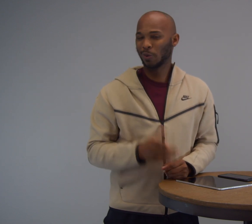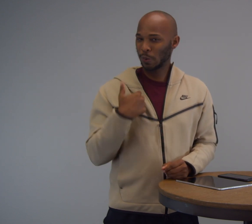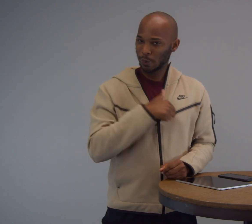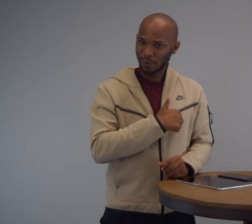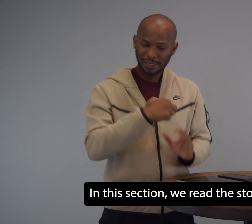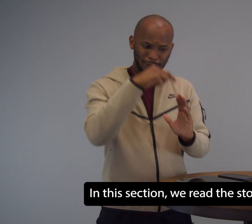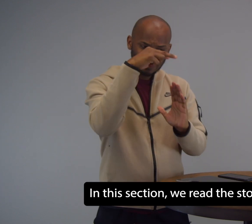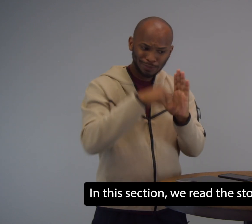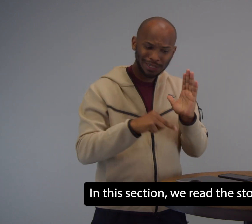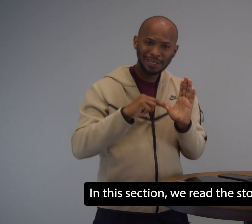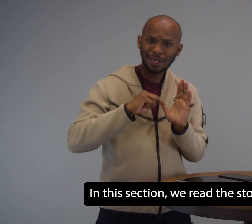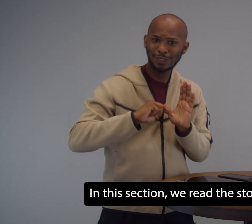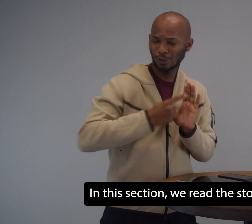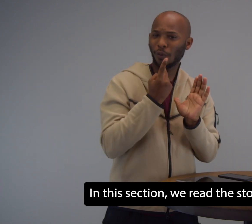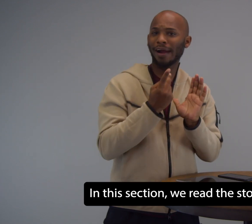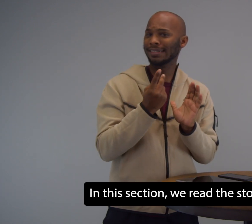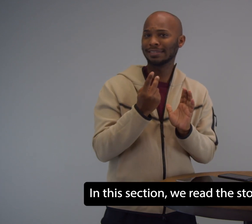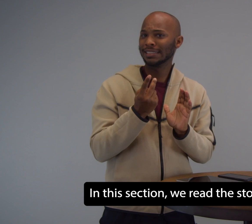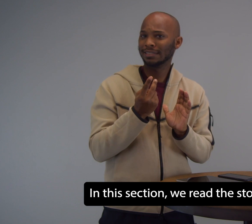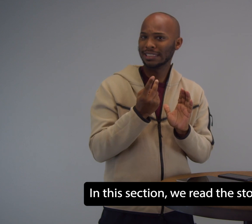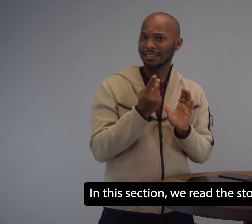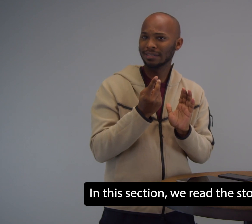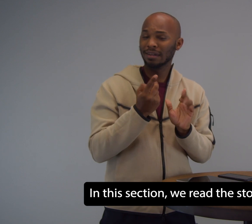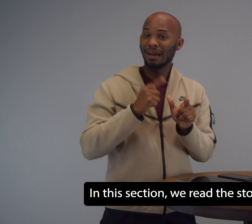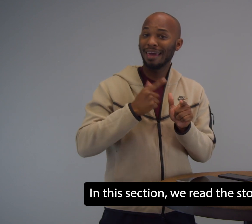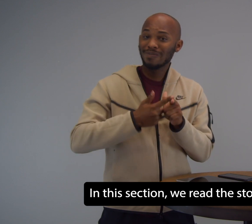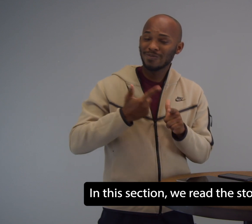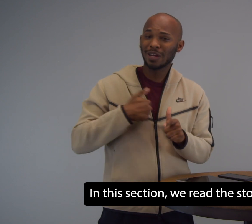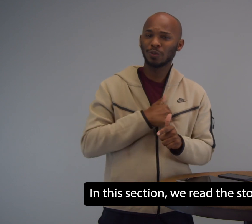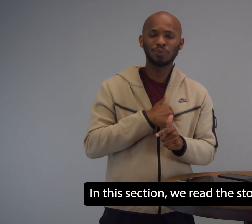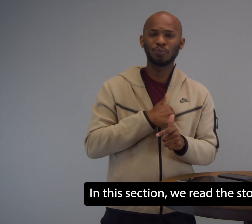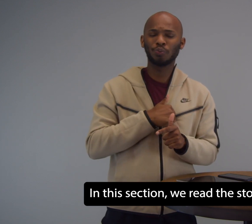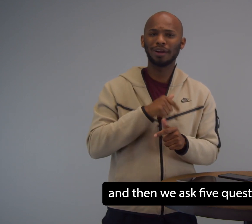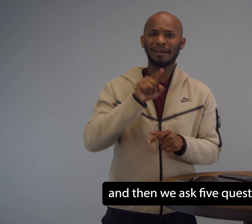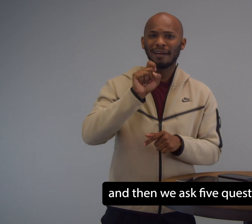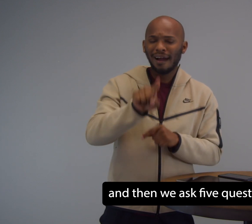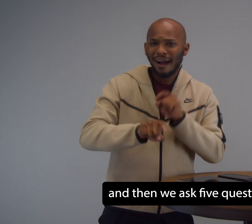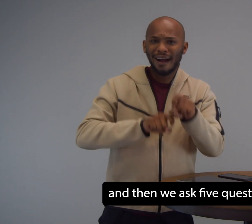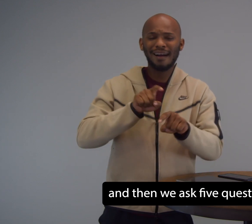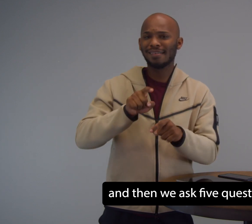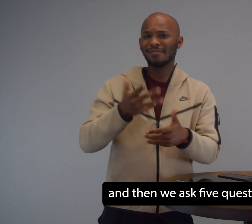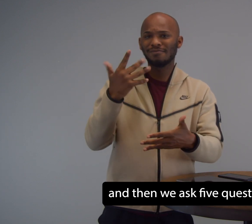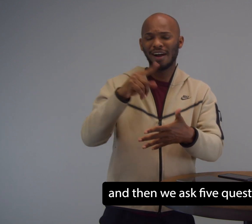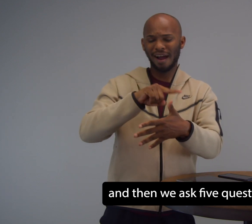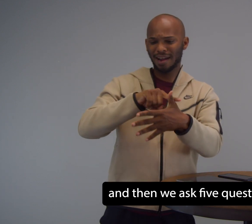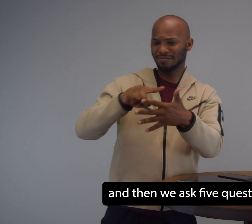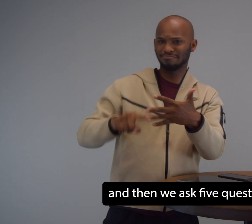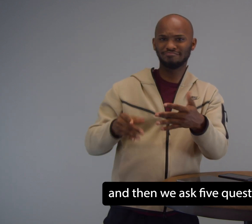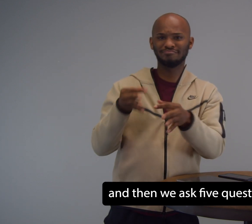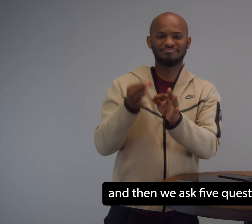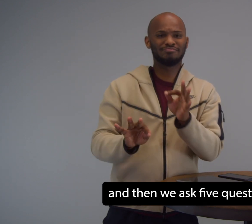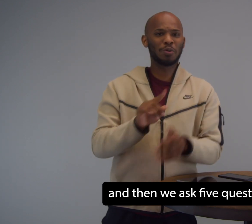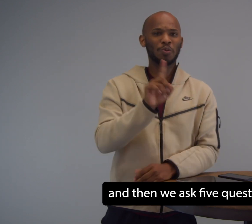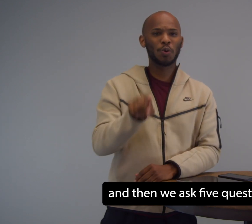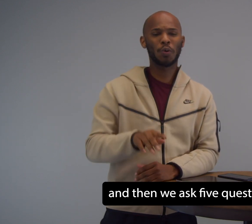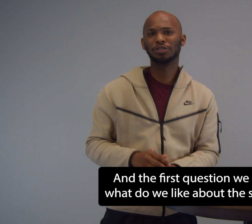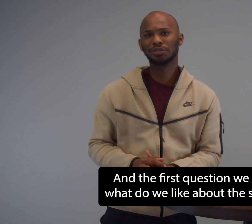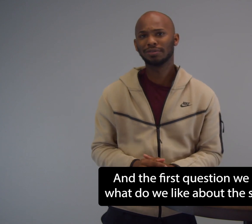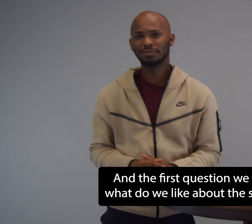We would read it twice. And then we ask five questions. And the first